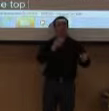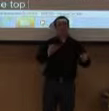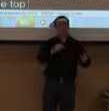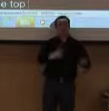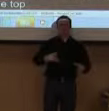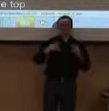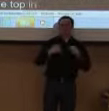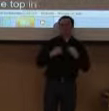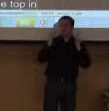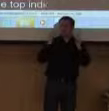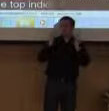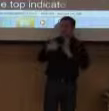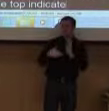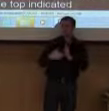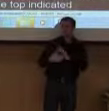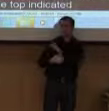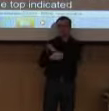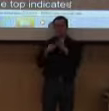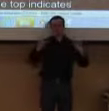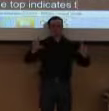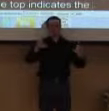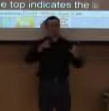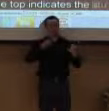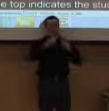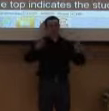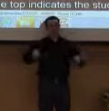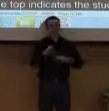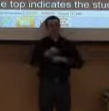assuming the tutor's role in this series of screen captures.